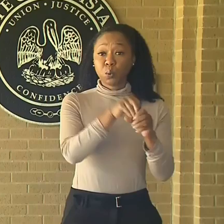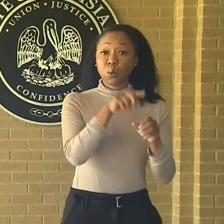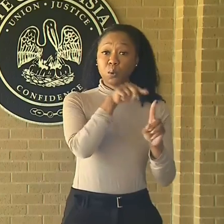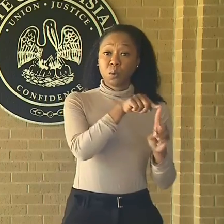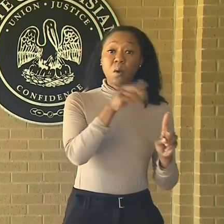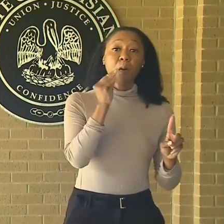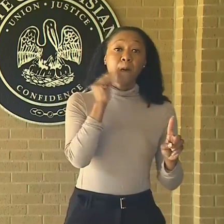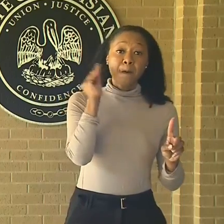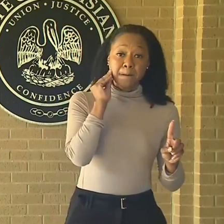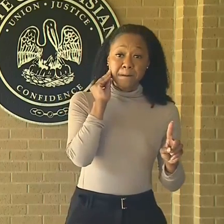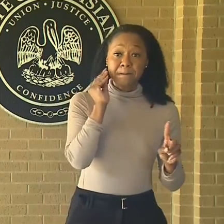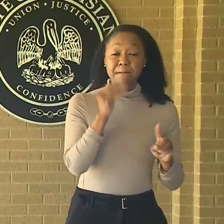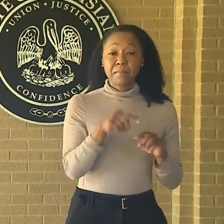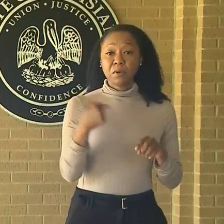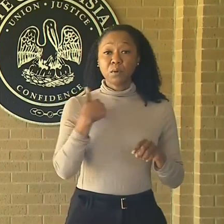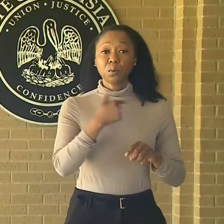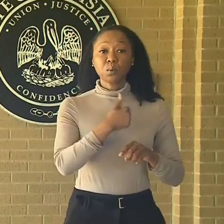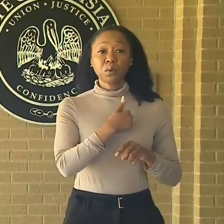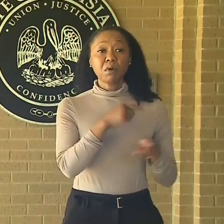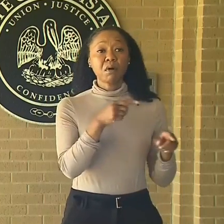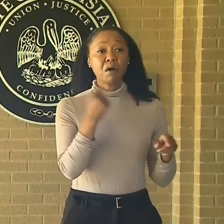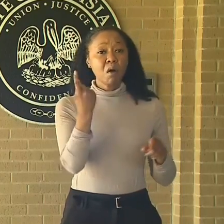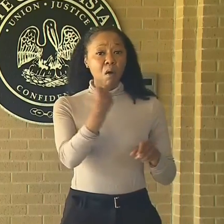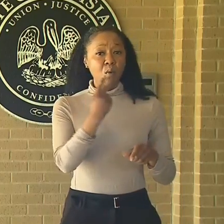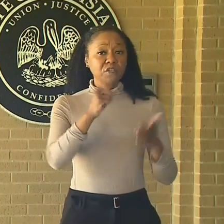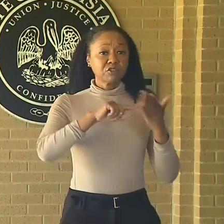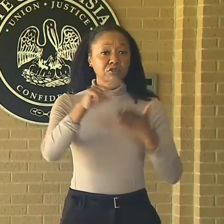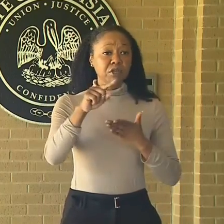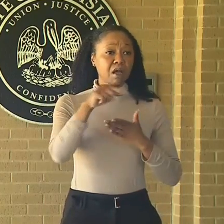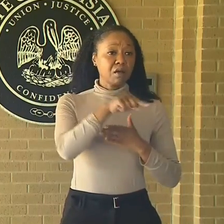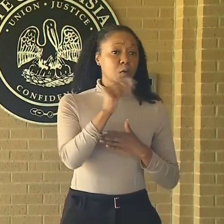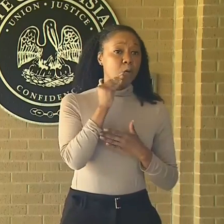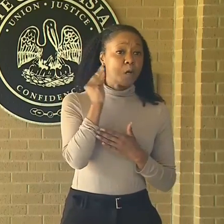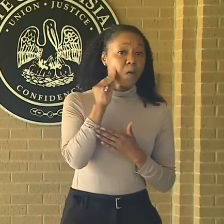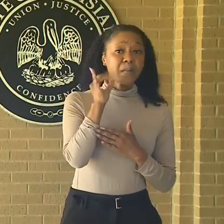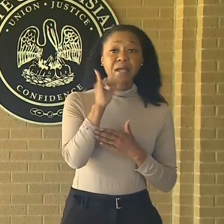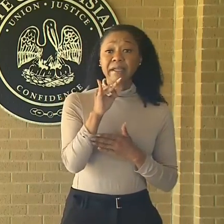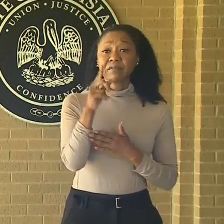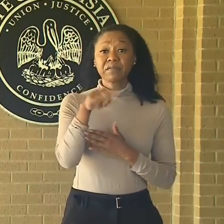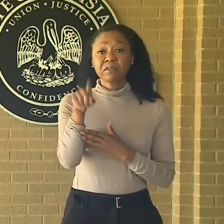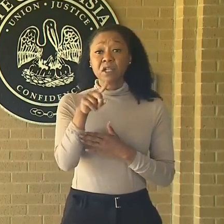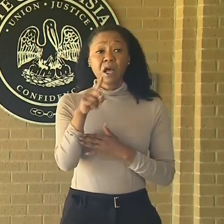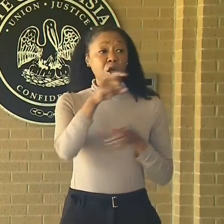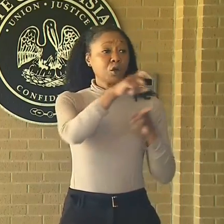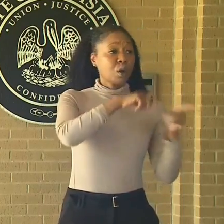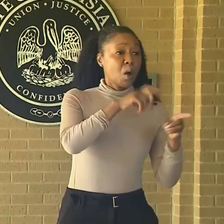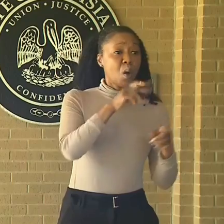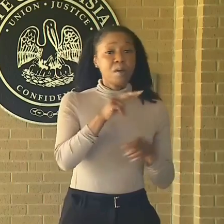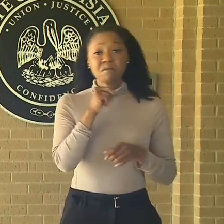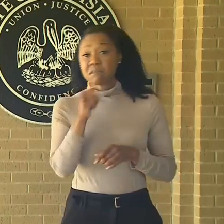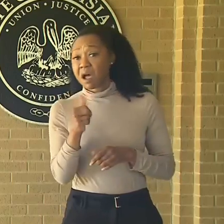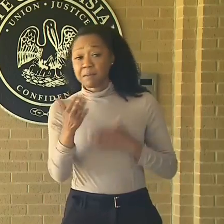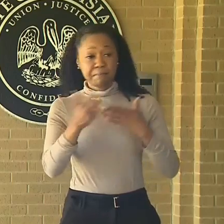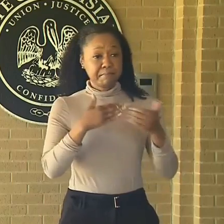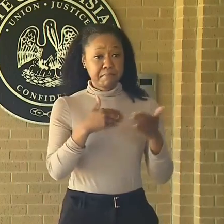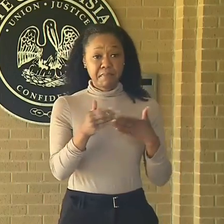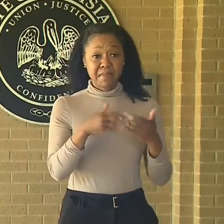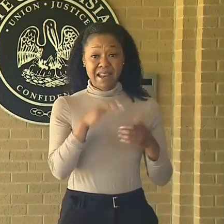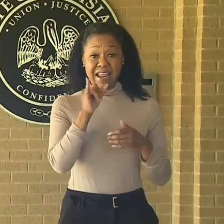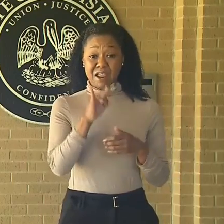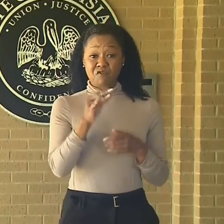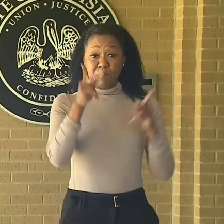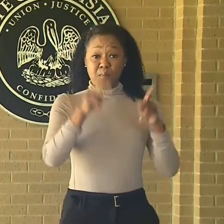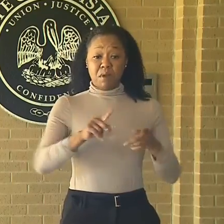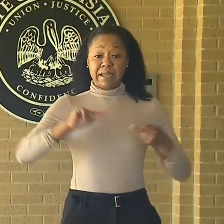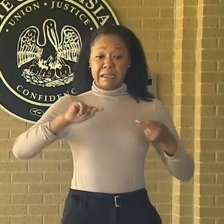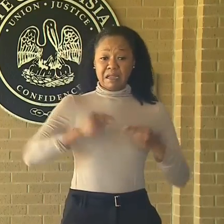homes. And so we always go and check on those homes, whether we received a call from them or not, because if someone's injured